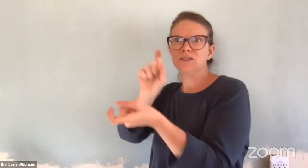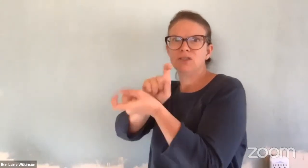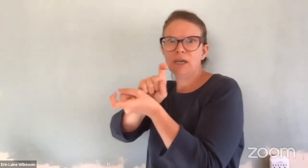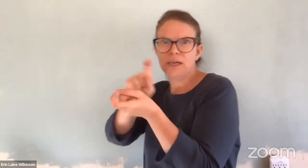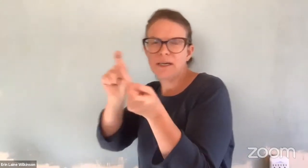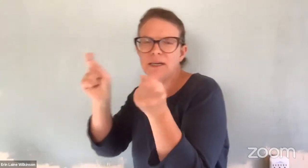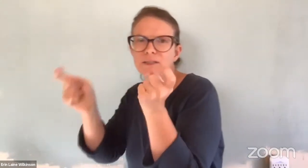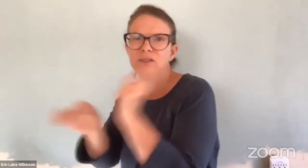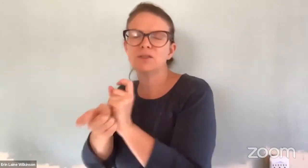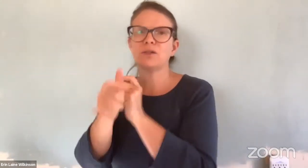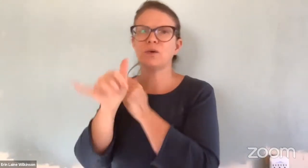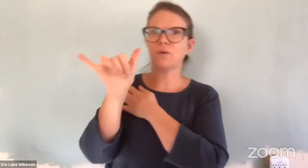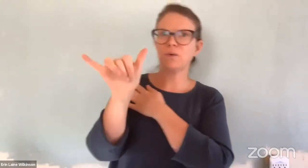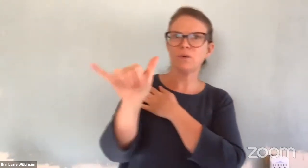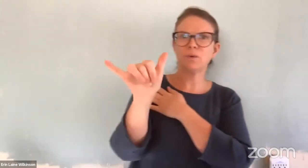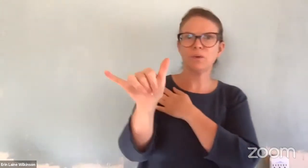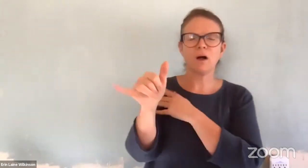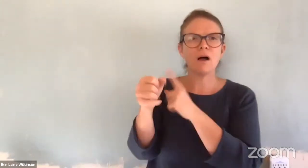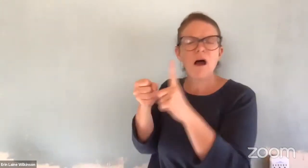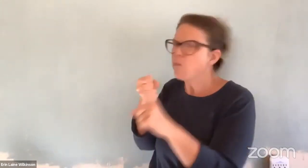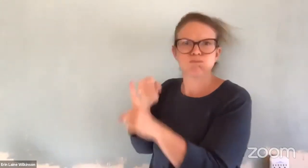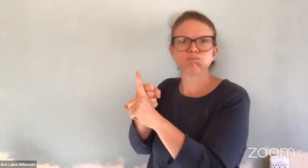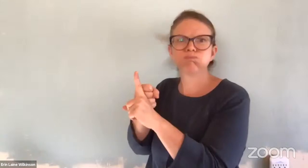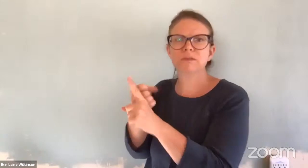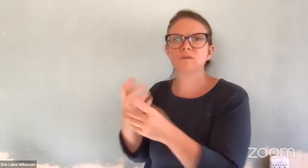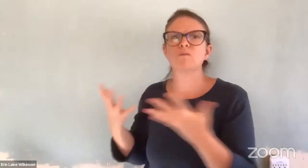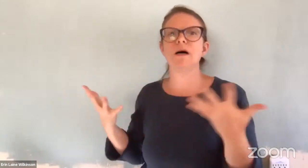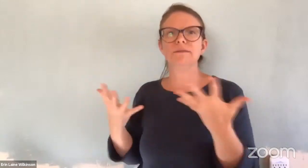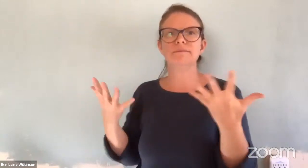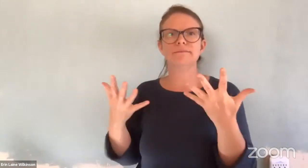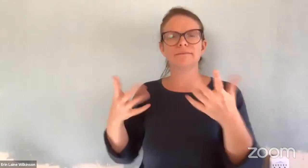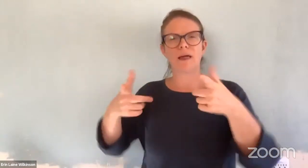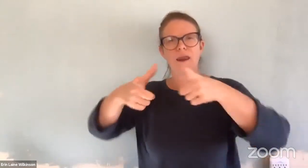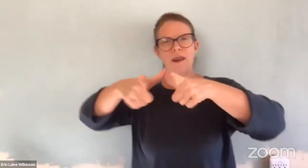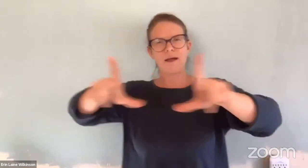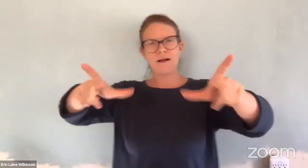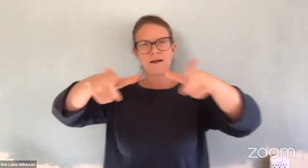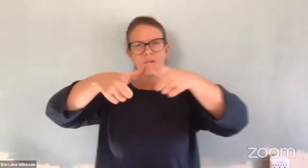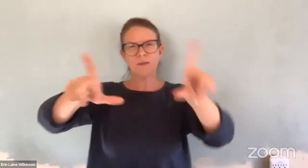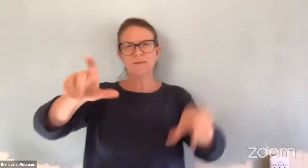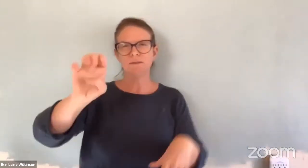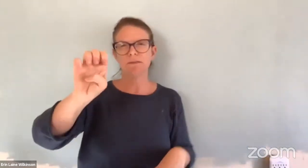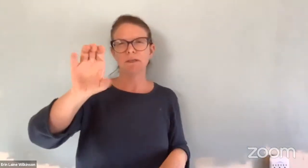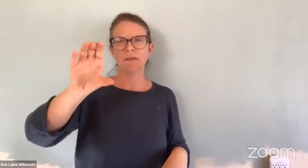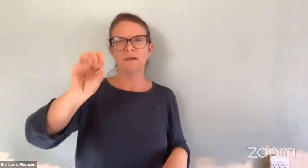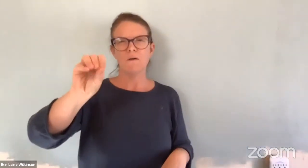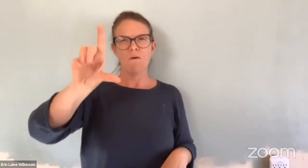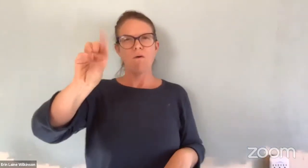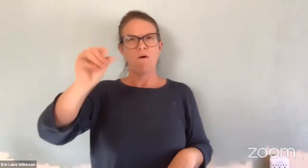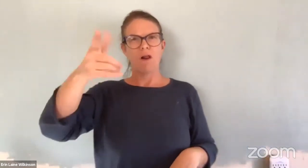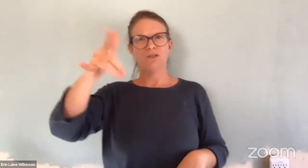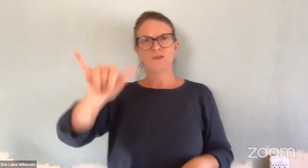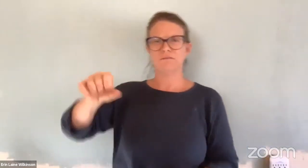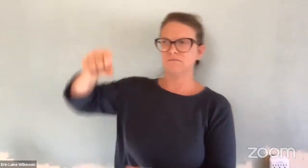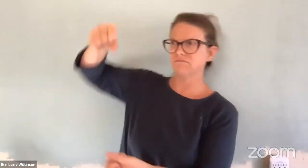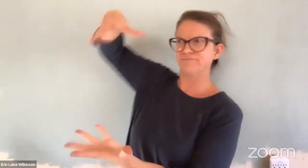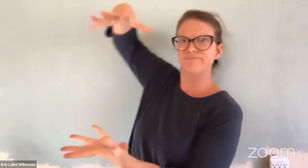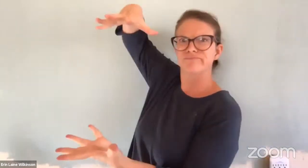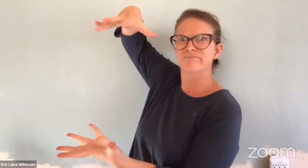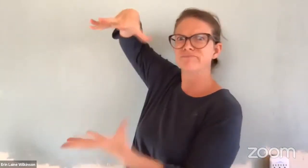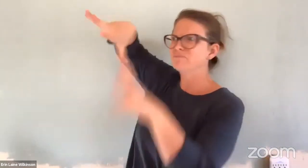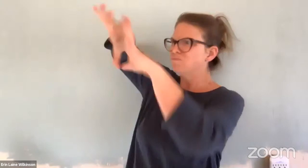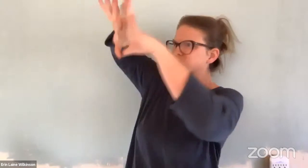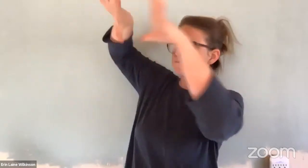closing. And the change within the genetics of deafness resulted in a huge change in terms of